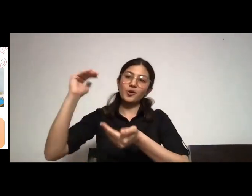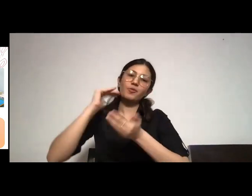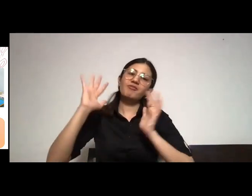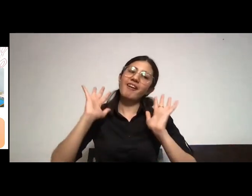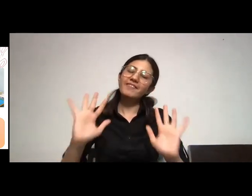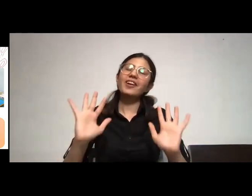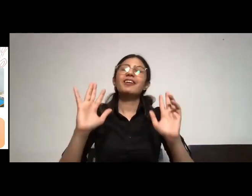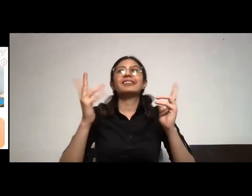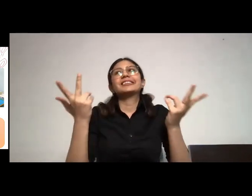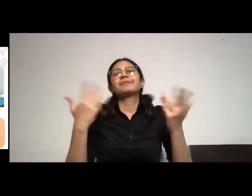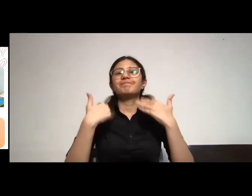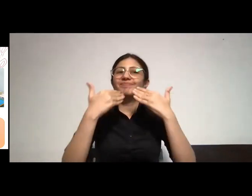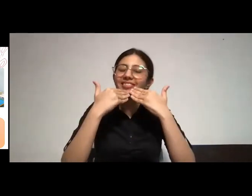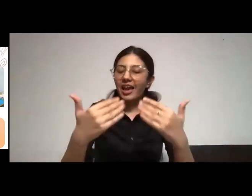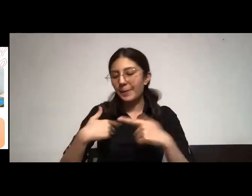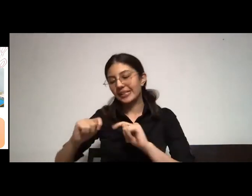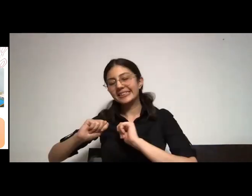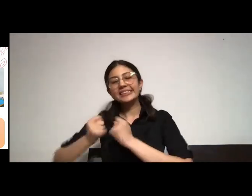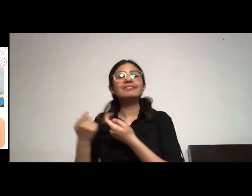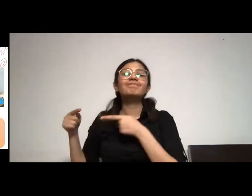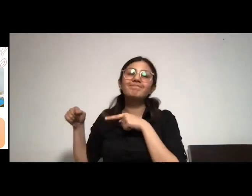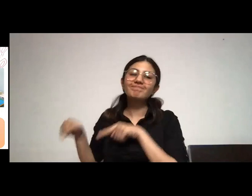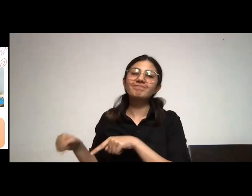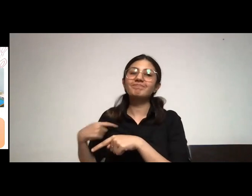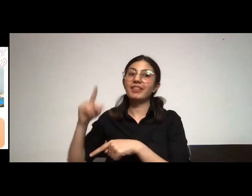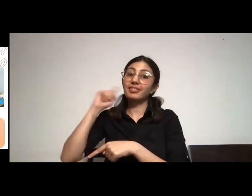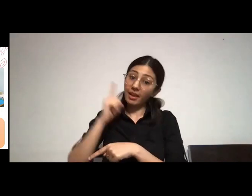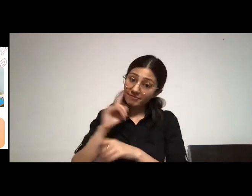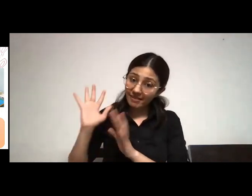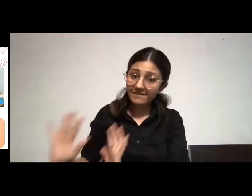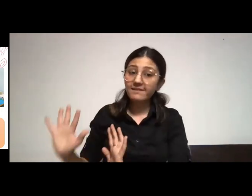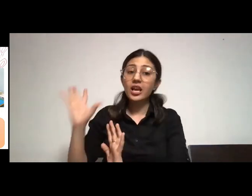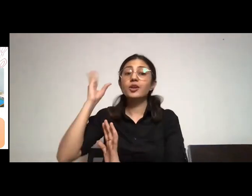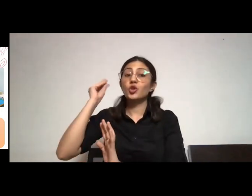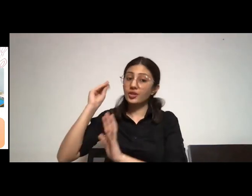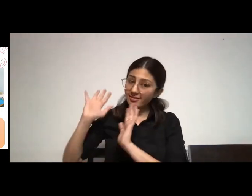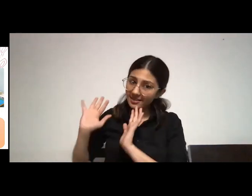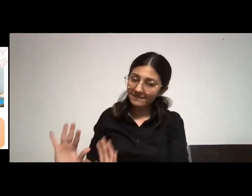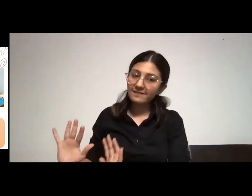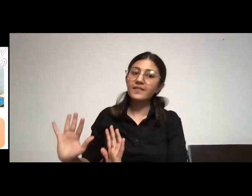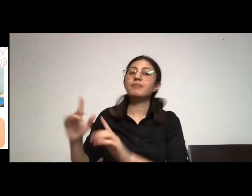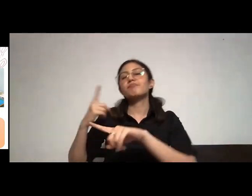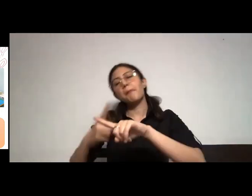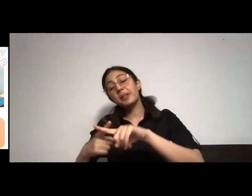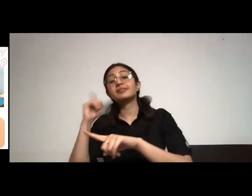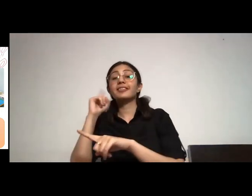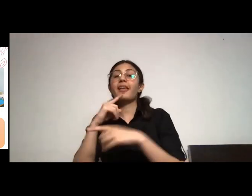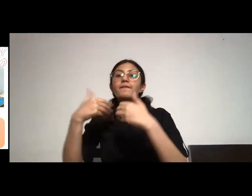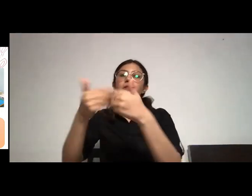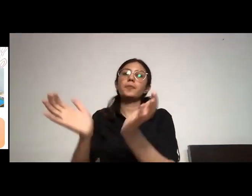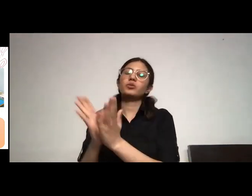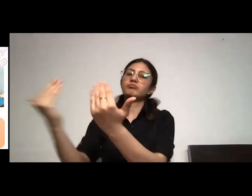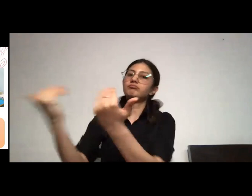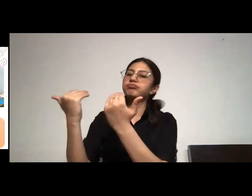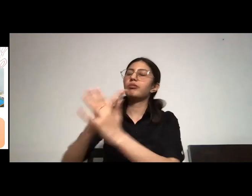to our team, which has deaf, hearing, everybody, and of course the deaf community, who has always given us a lot